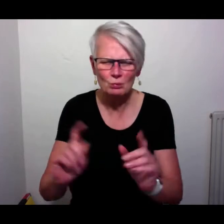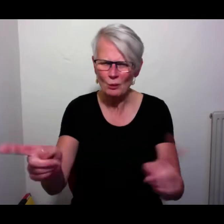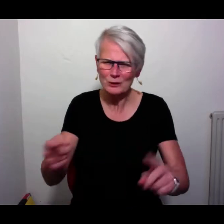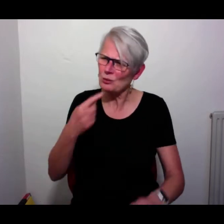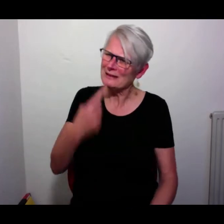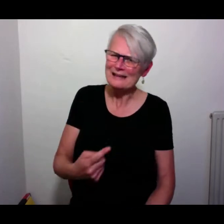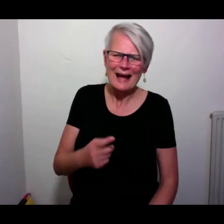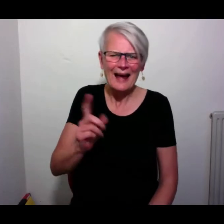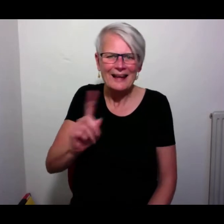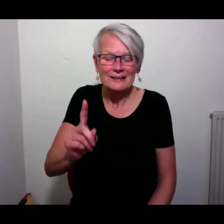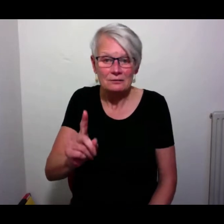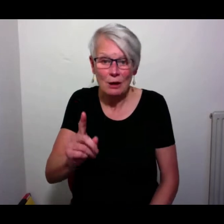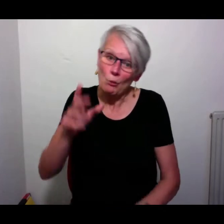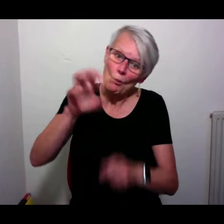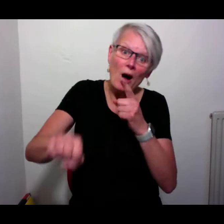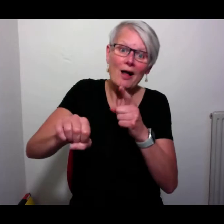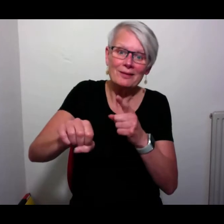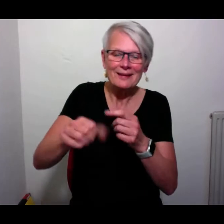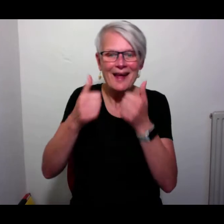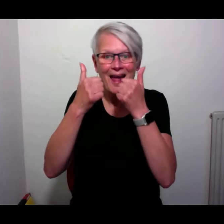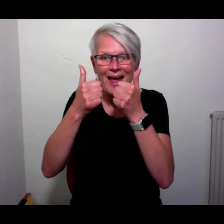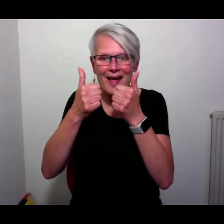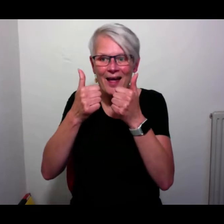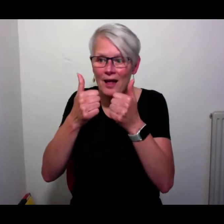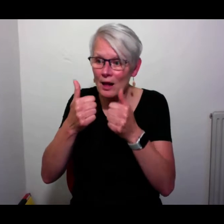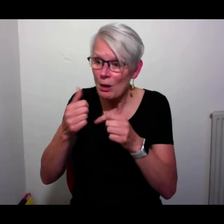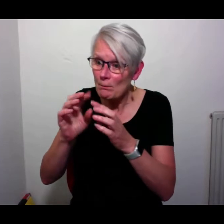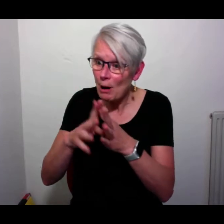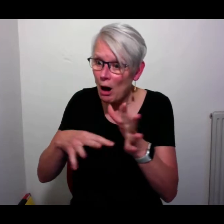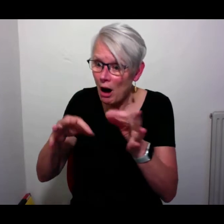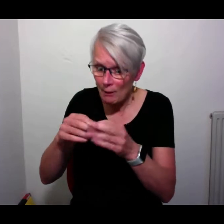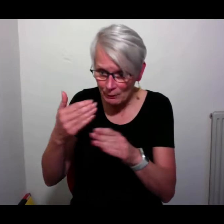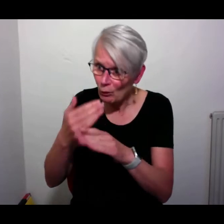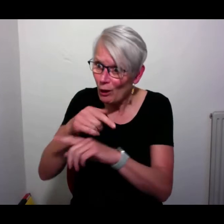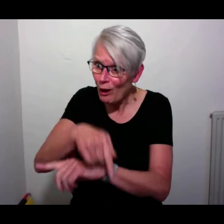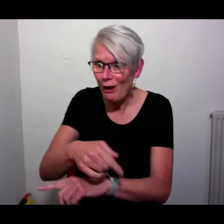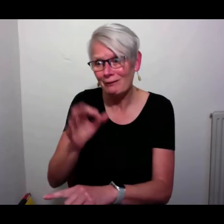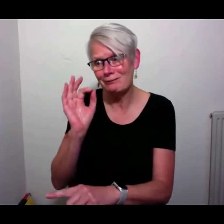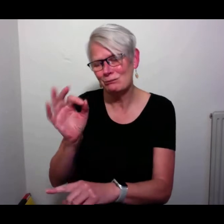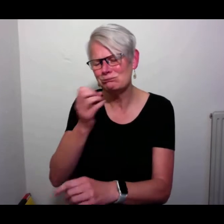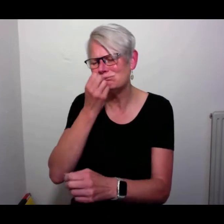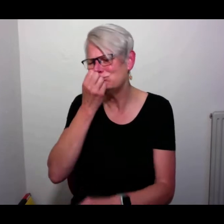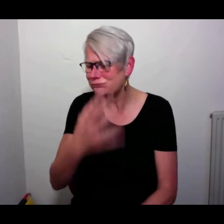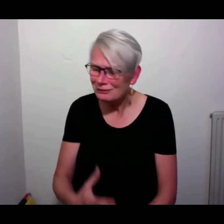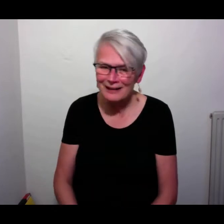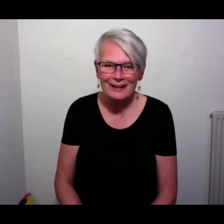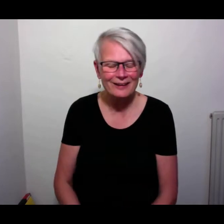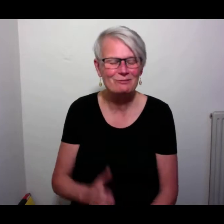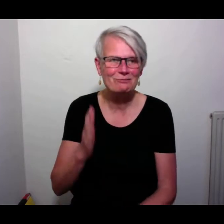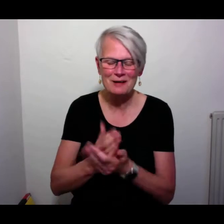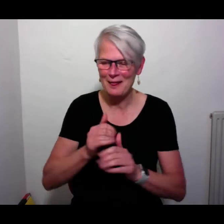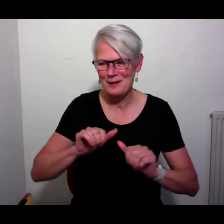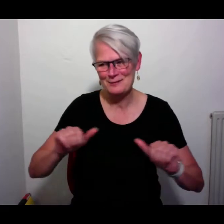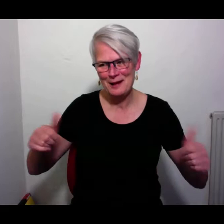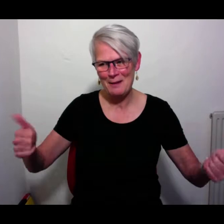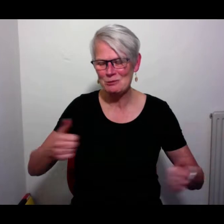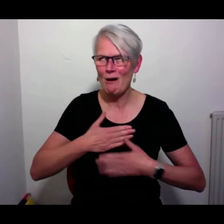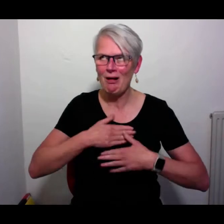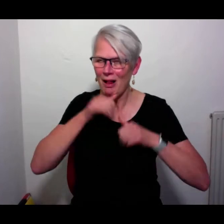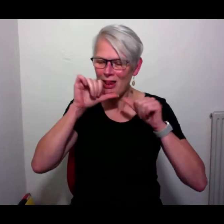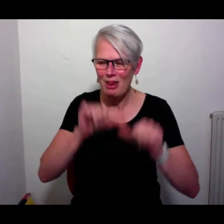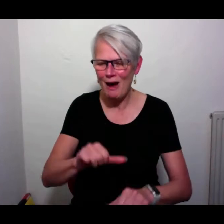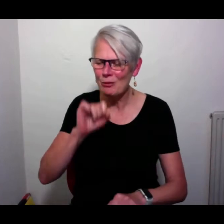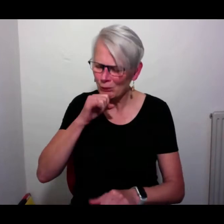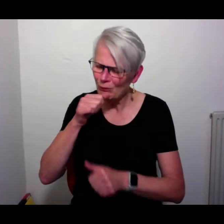Bingo! What do I shout? I've won! It works, Bob, it works! Brilliant. The neighbours are going to love